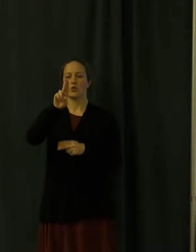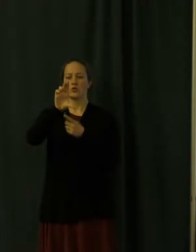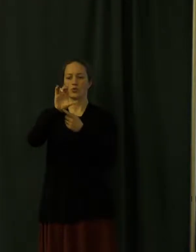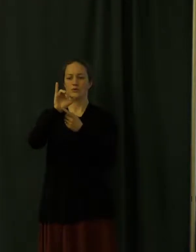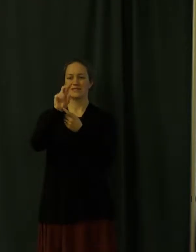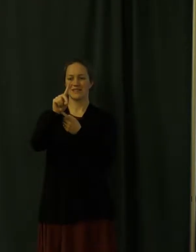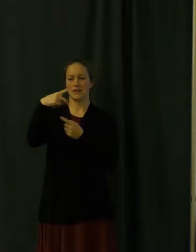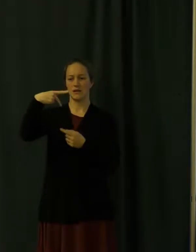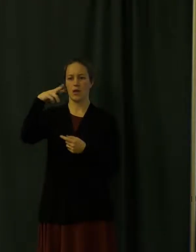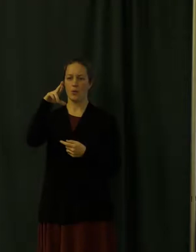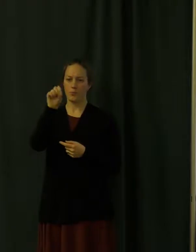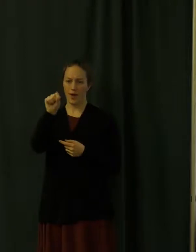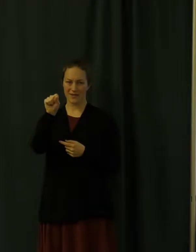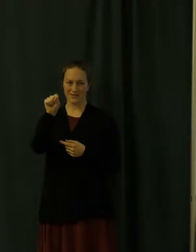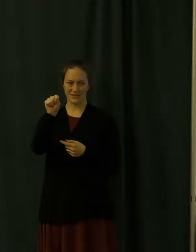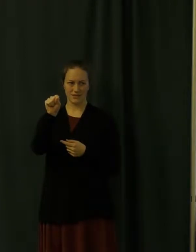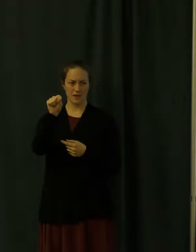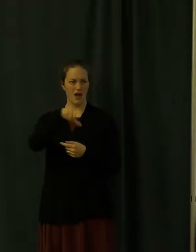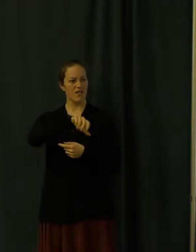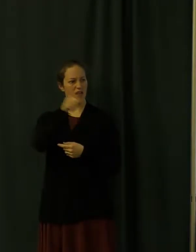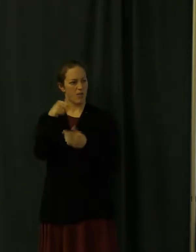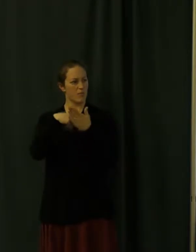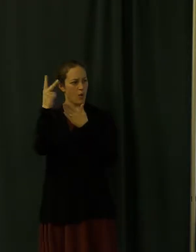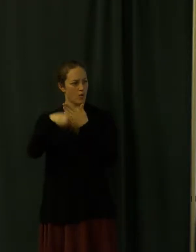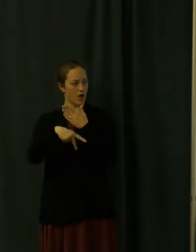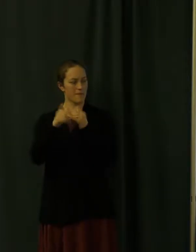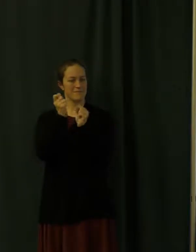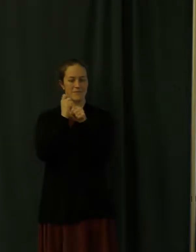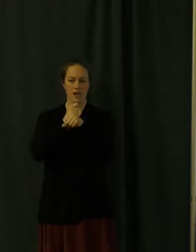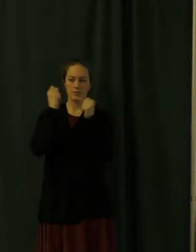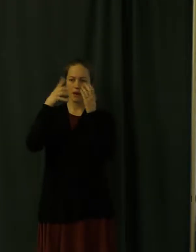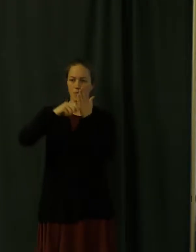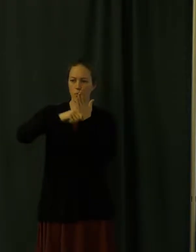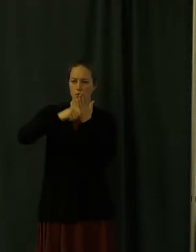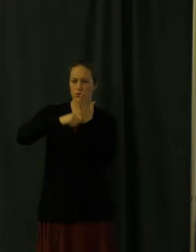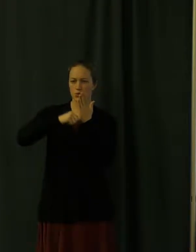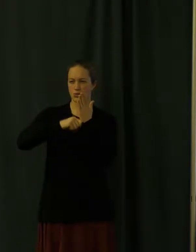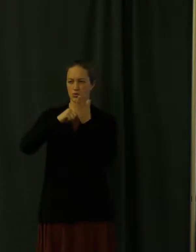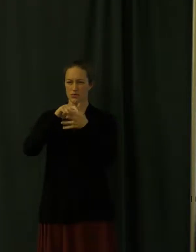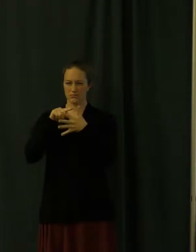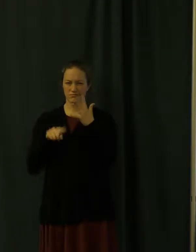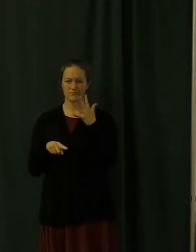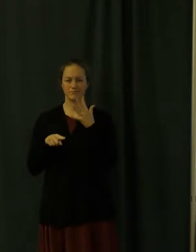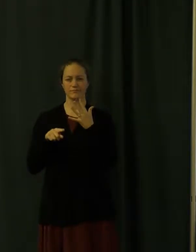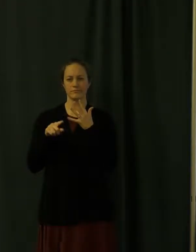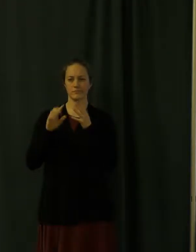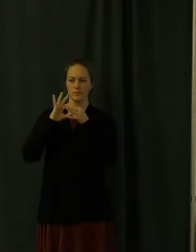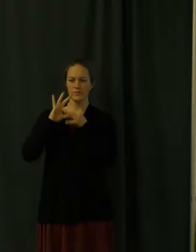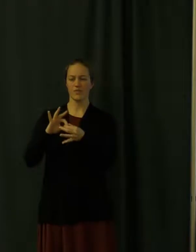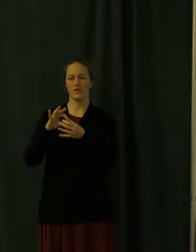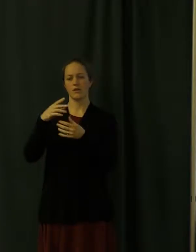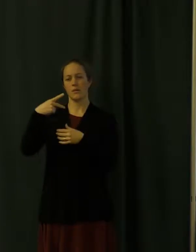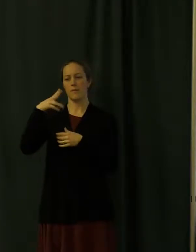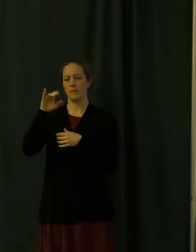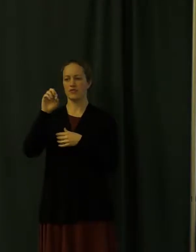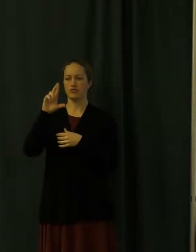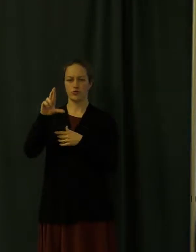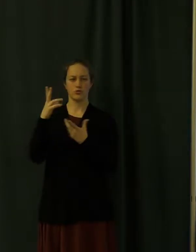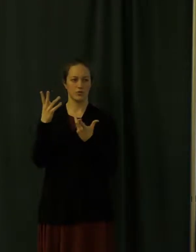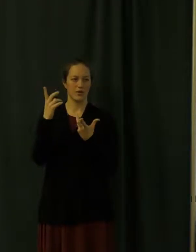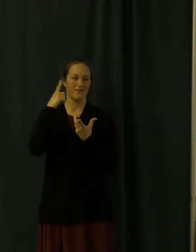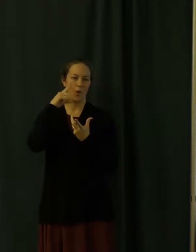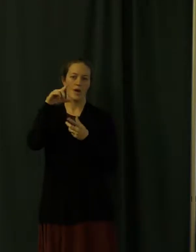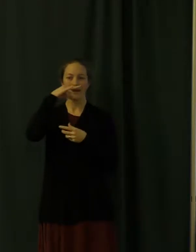lot of like brochures and that kind of avenue of publisher to have a kid make a brochure